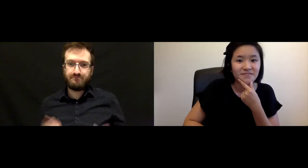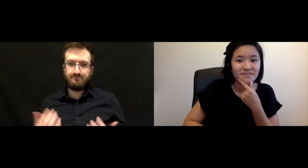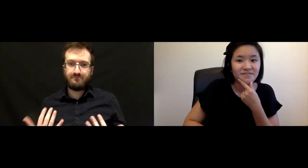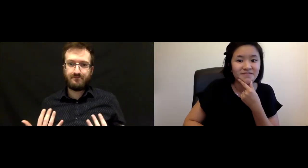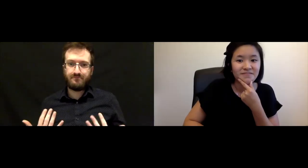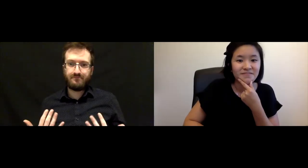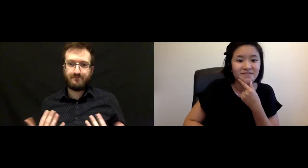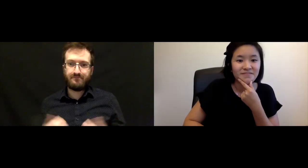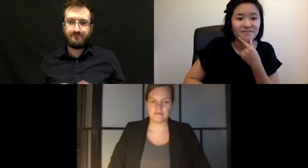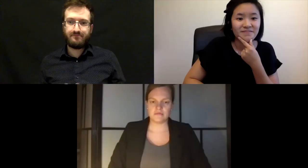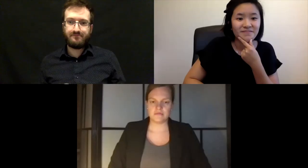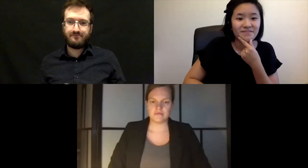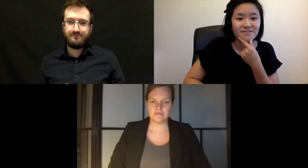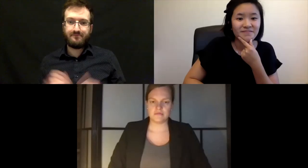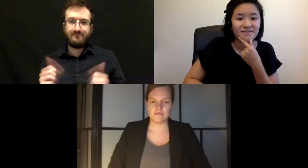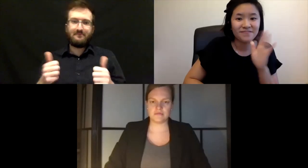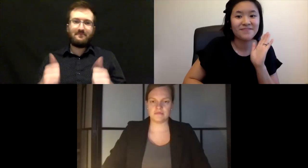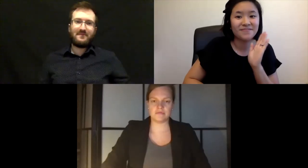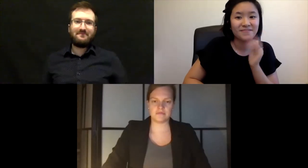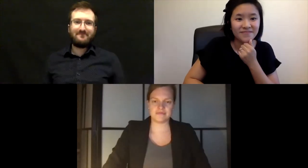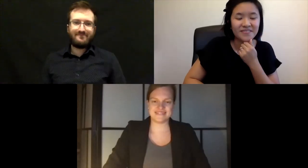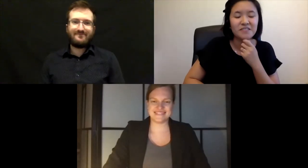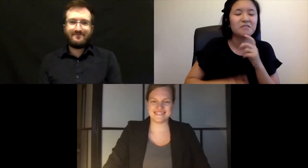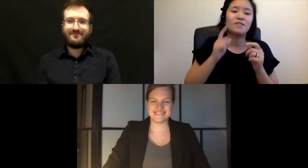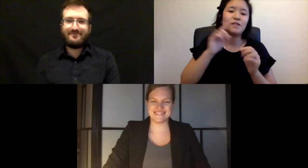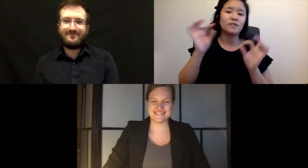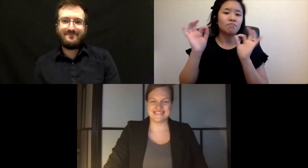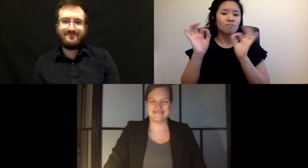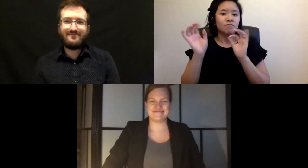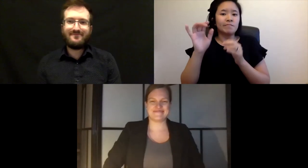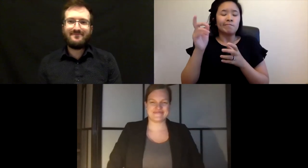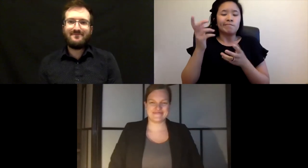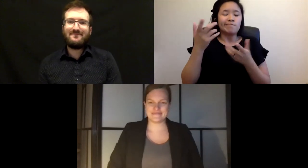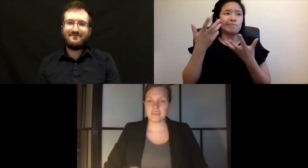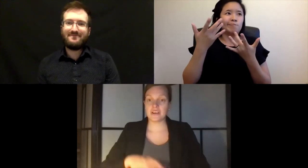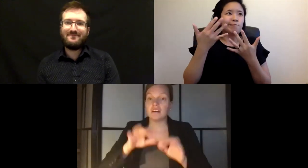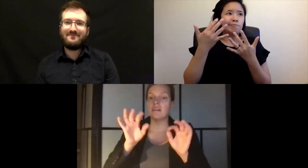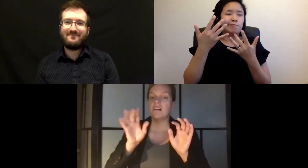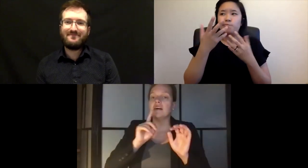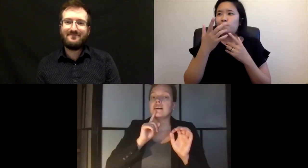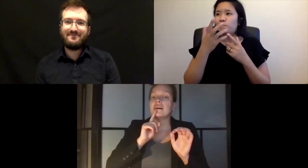One moment. Great, there you are.